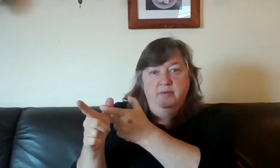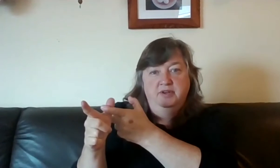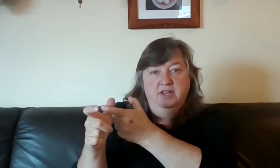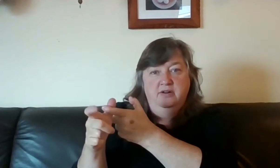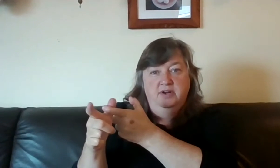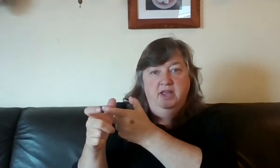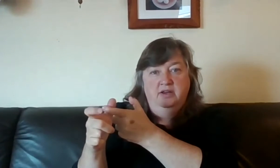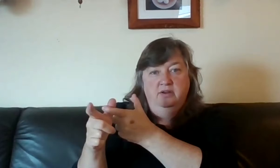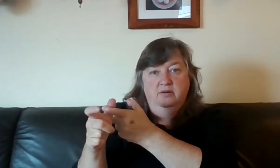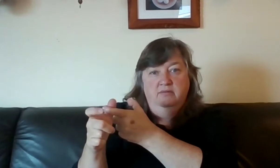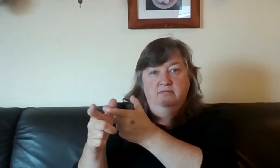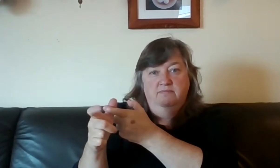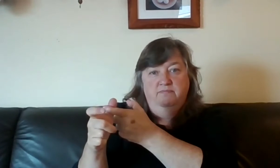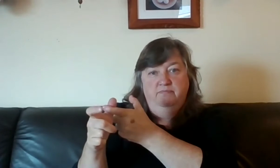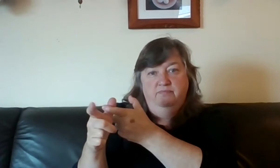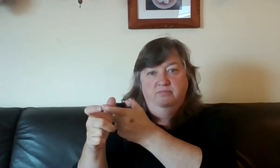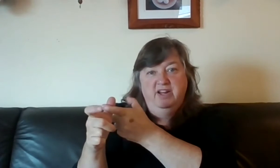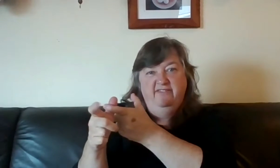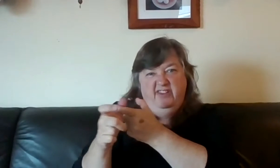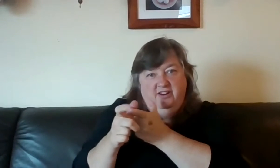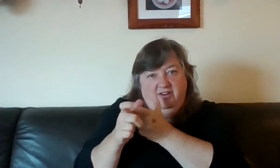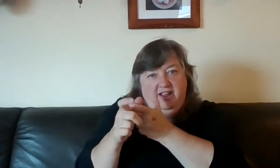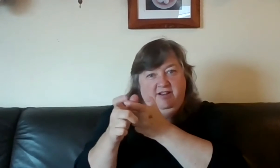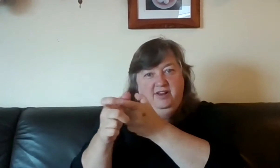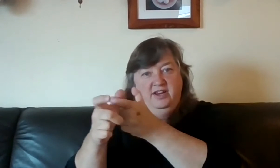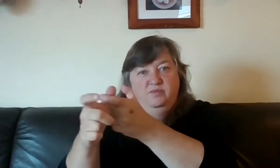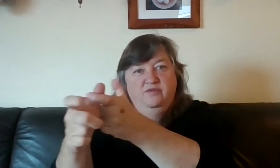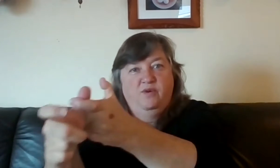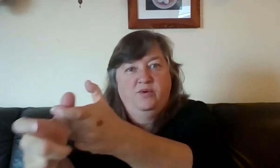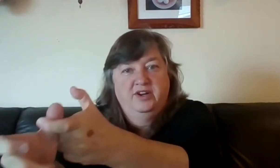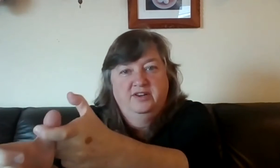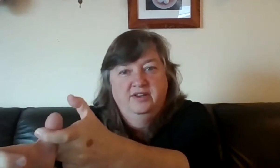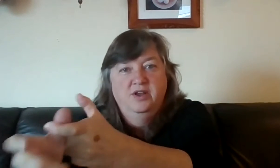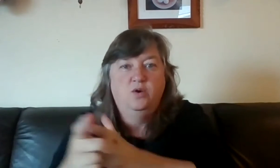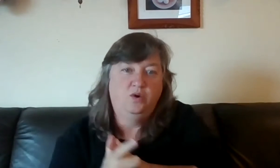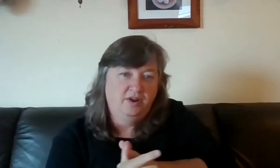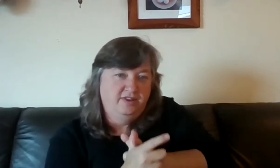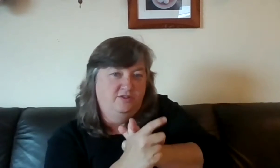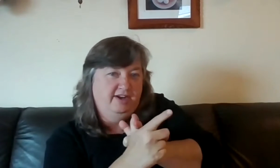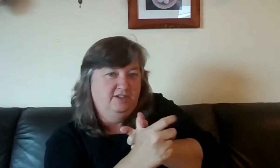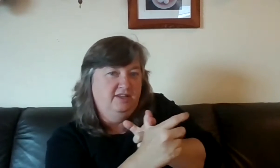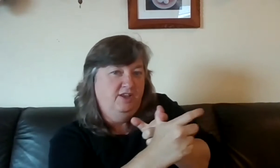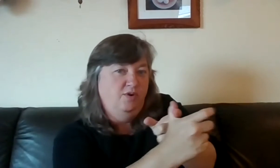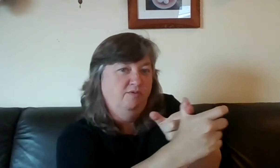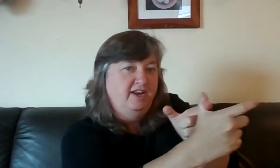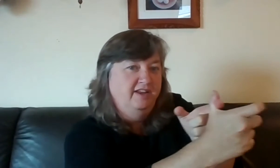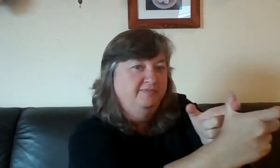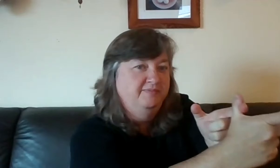and down and your running finger out, and you move forward or in the direction that you are running.